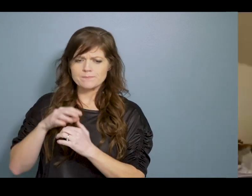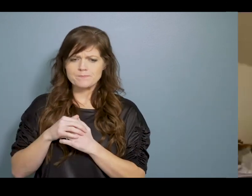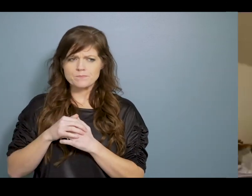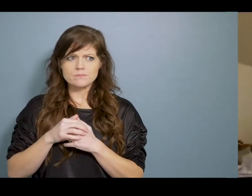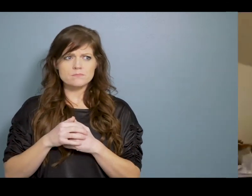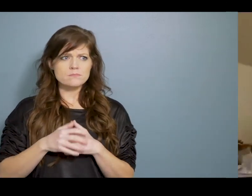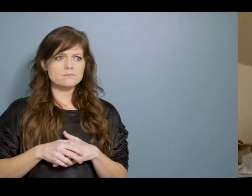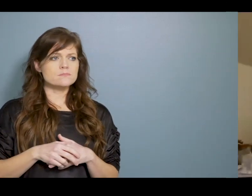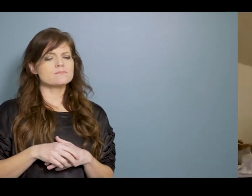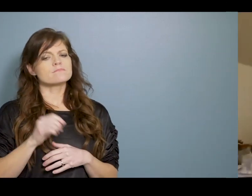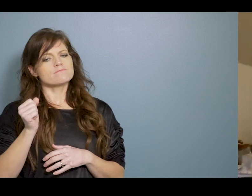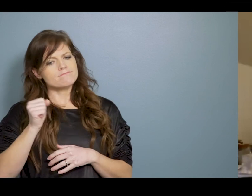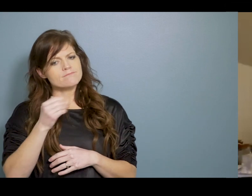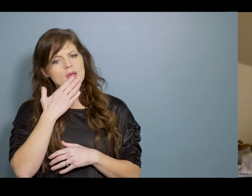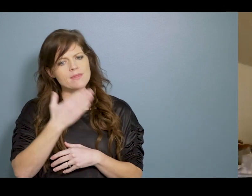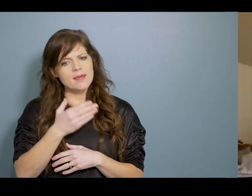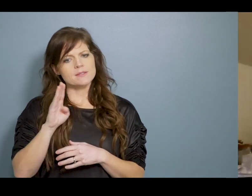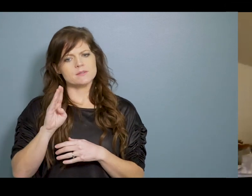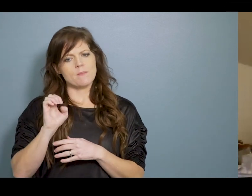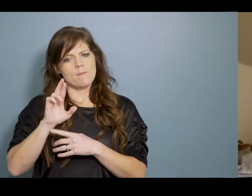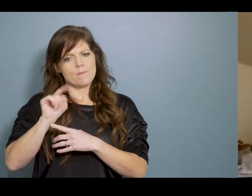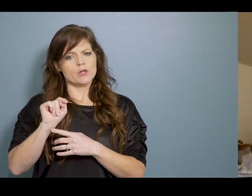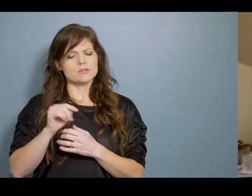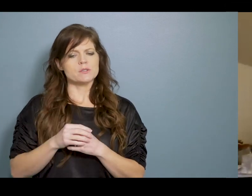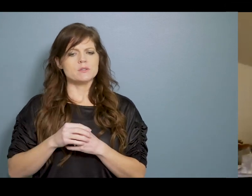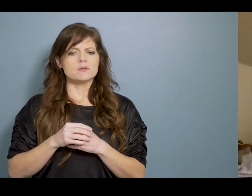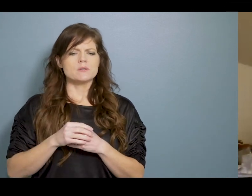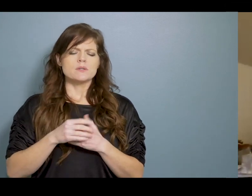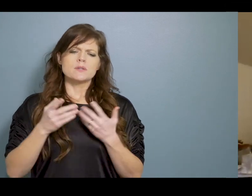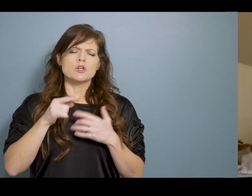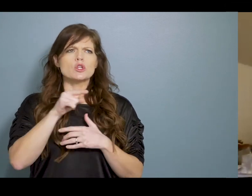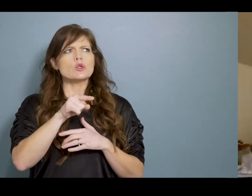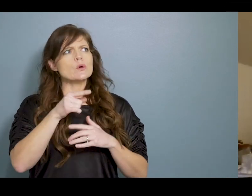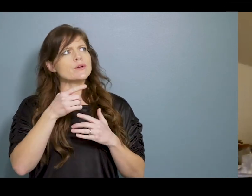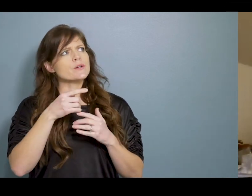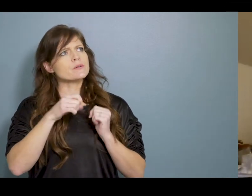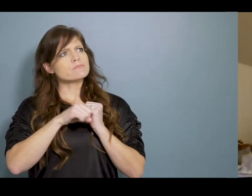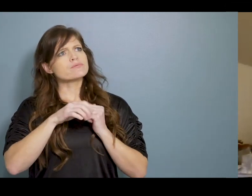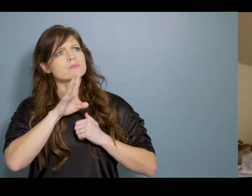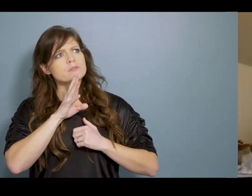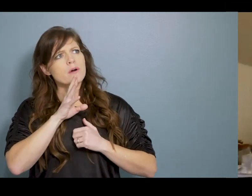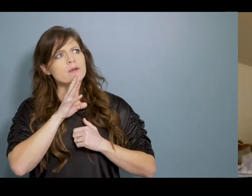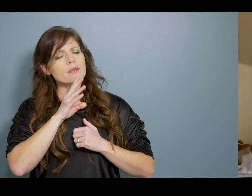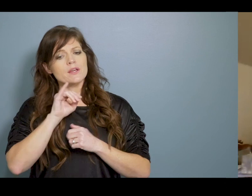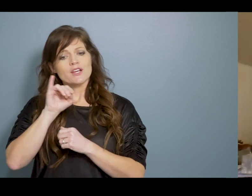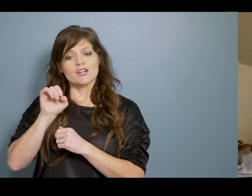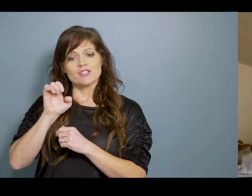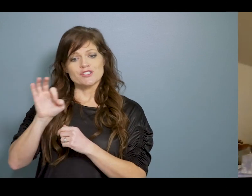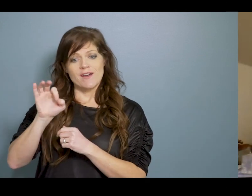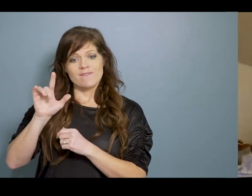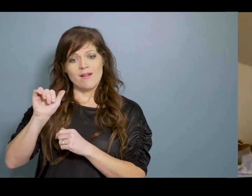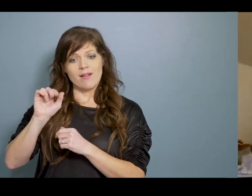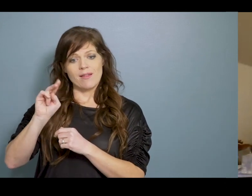Well, thanks, Bert. As you were talking, Jeff Flynn was sending me